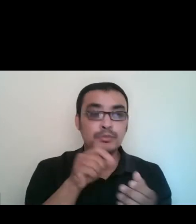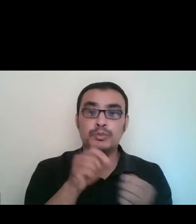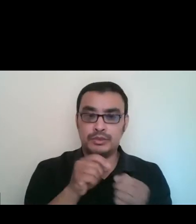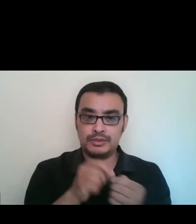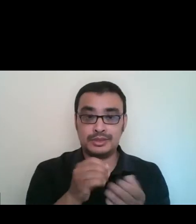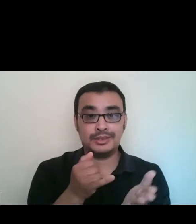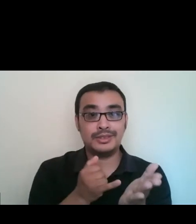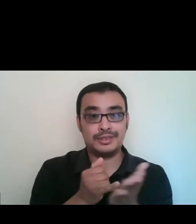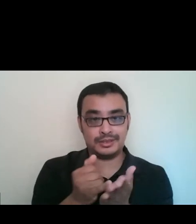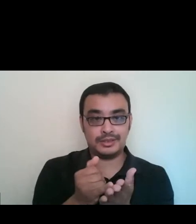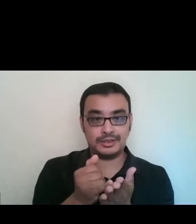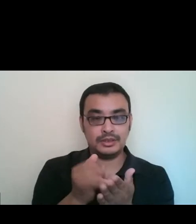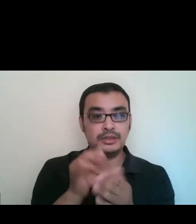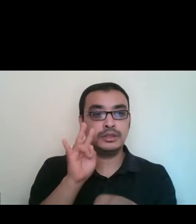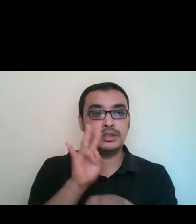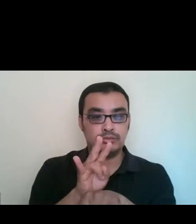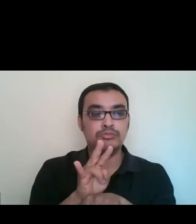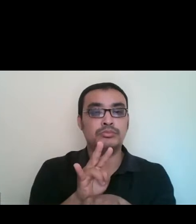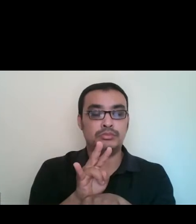agriculture as a skill.